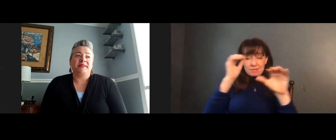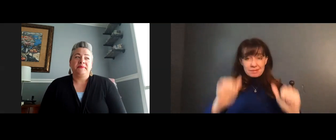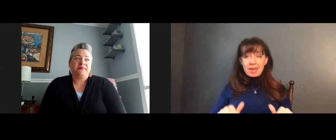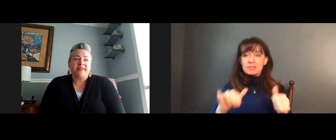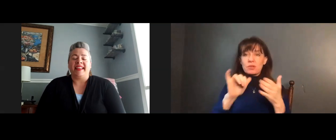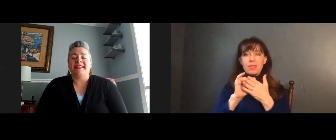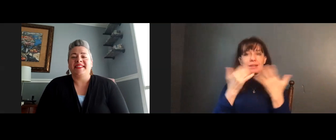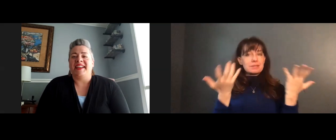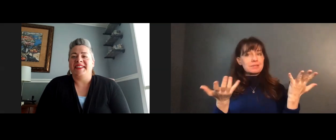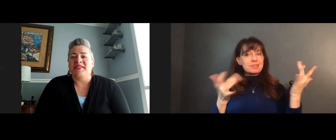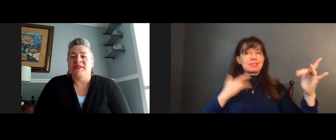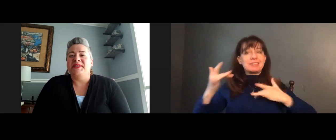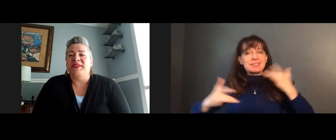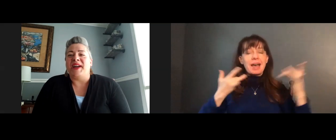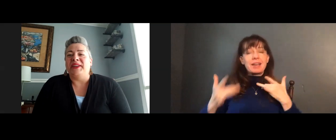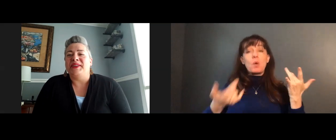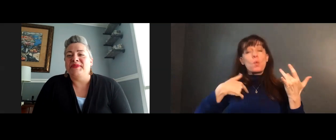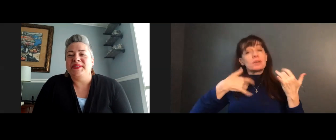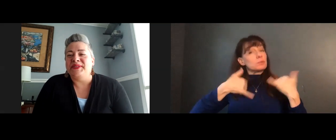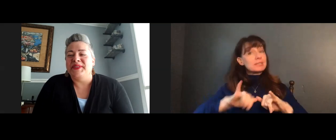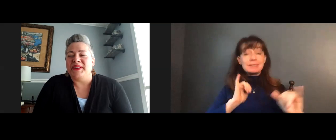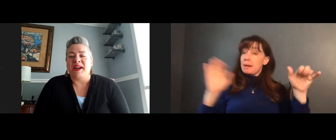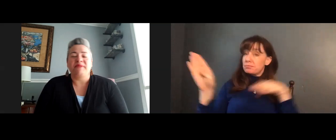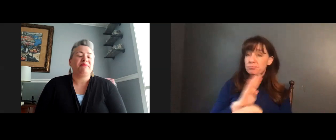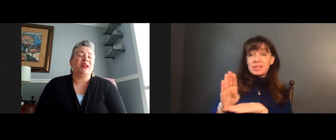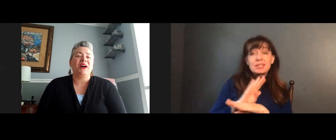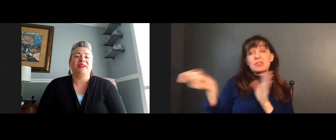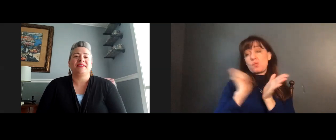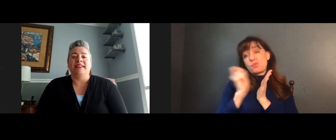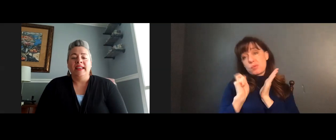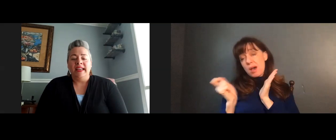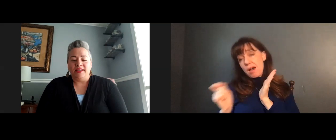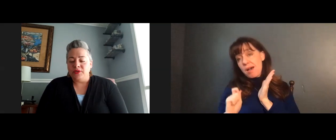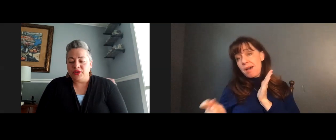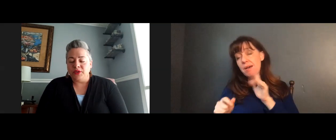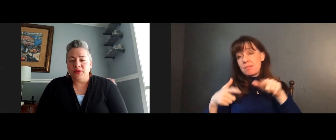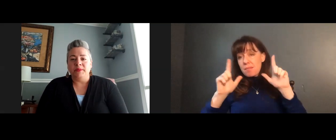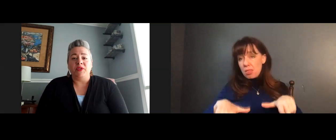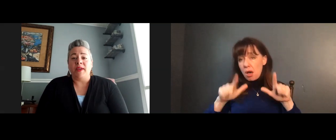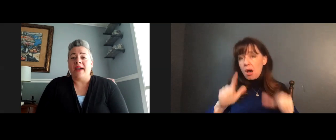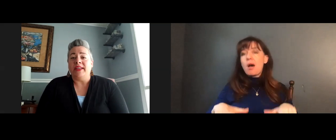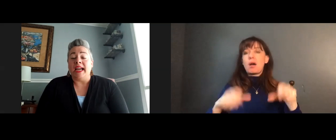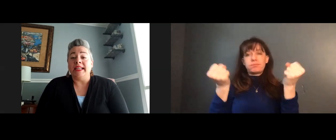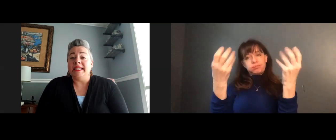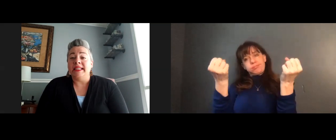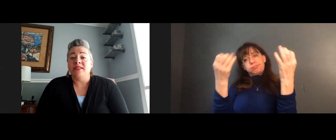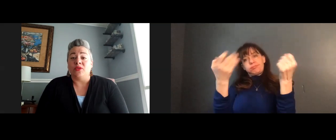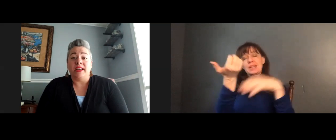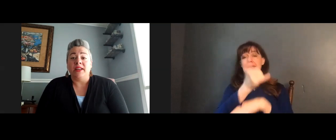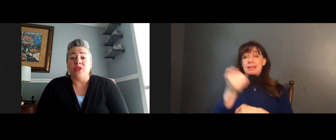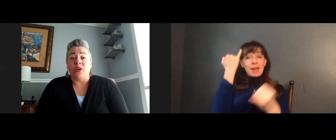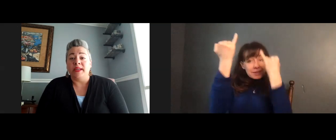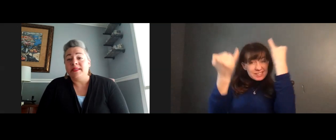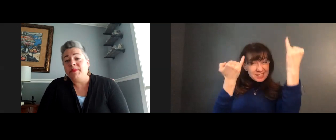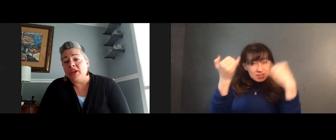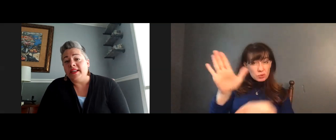that's that's exciting so we're still out there we're still going to write vlogs and youtube if you have any ideas or